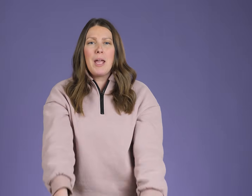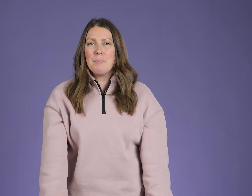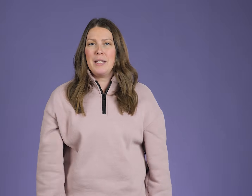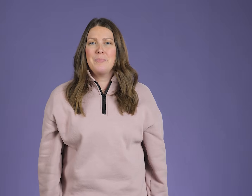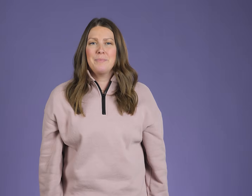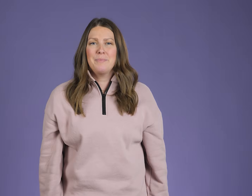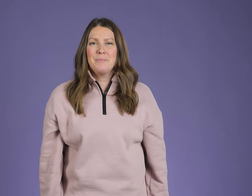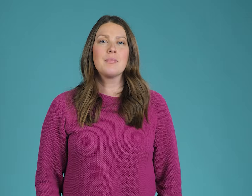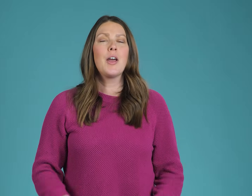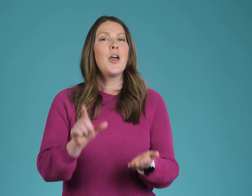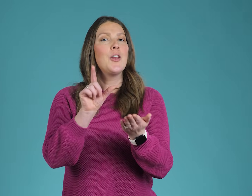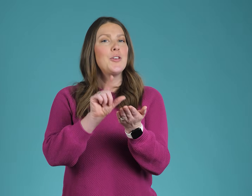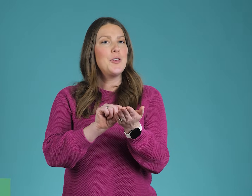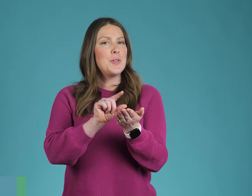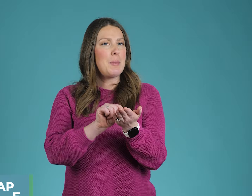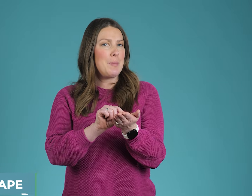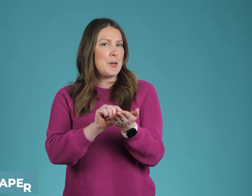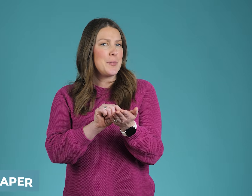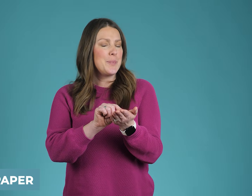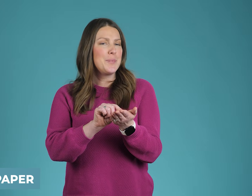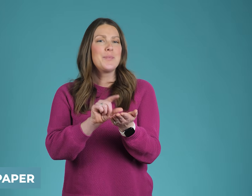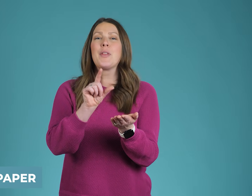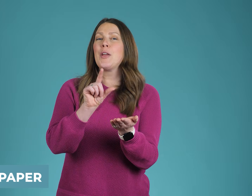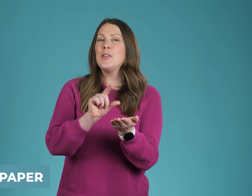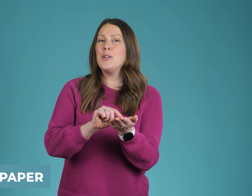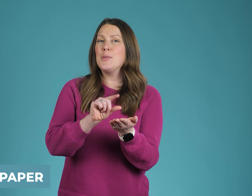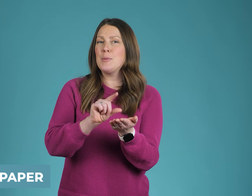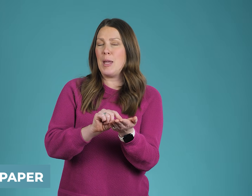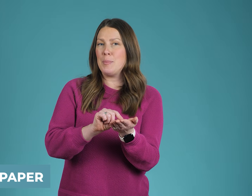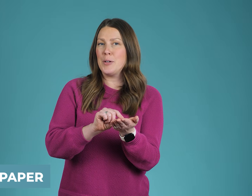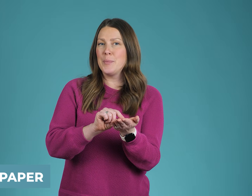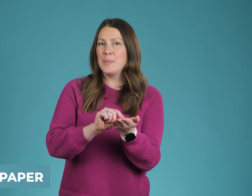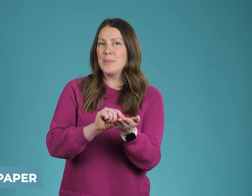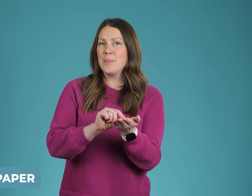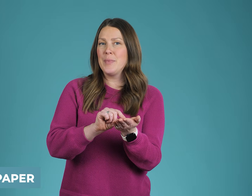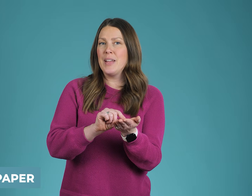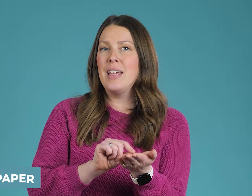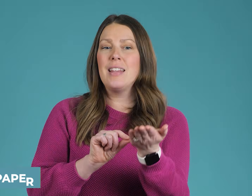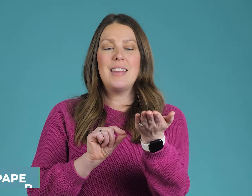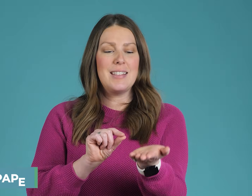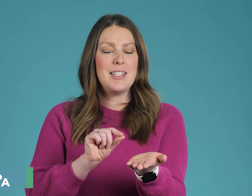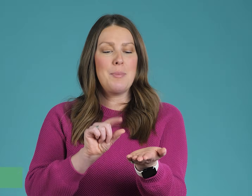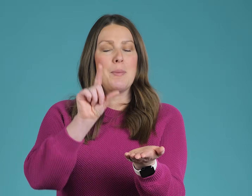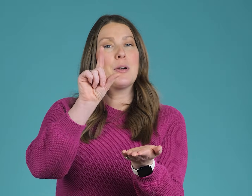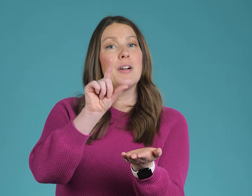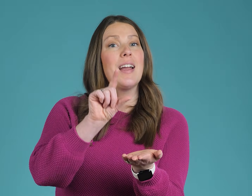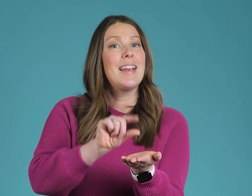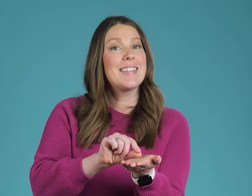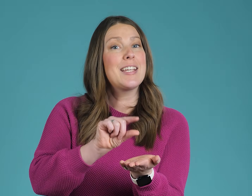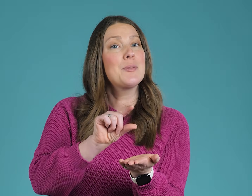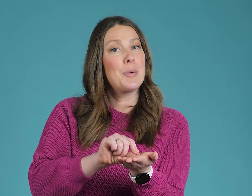pamphlet. Newspaper. Newspaper. This is the paper, and it's like it's